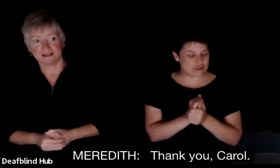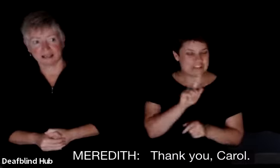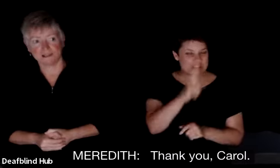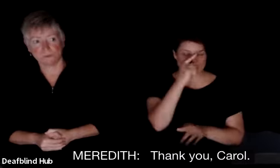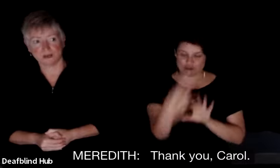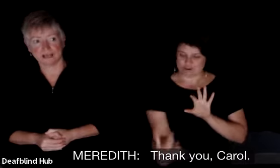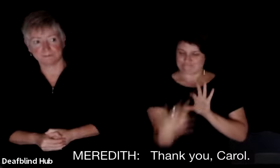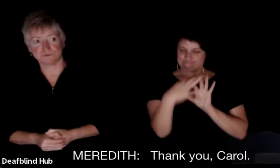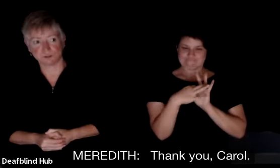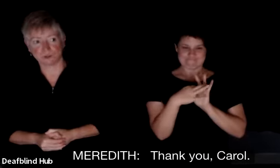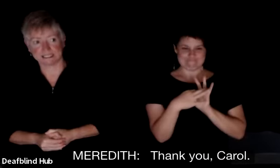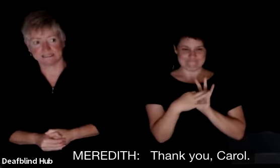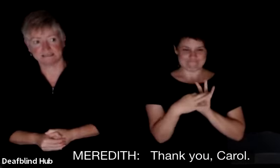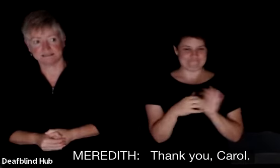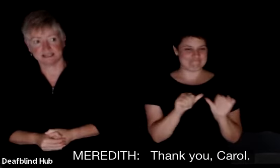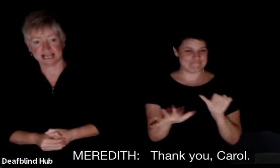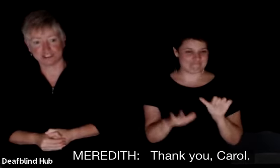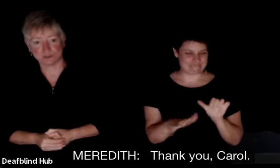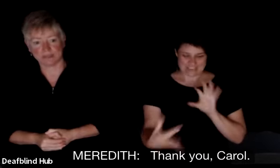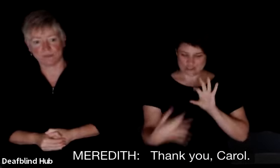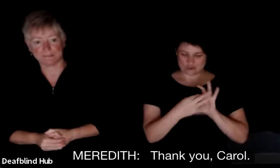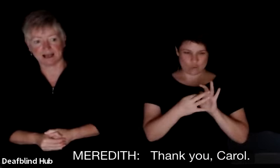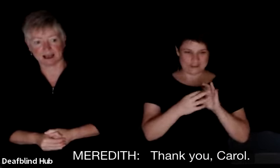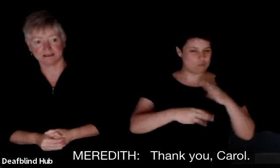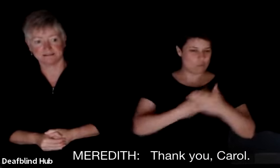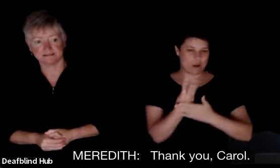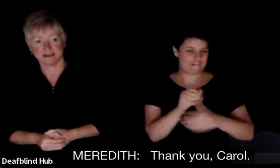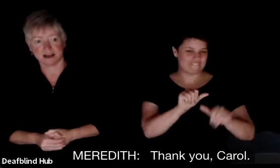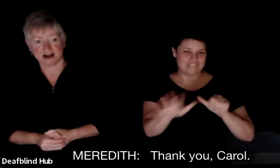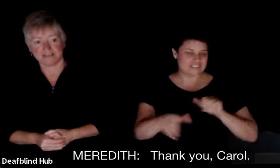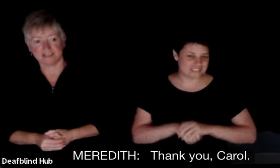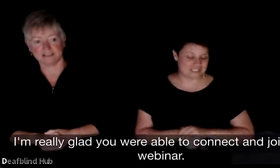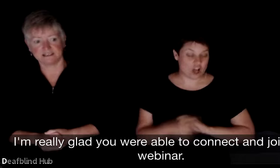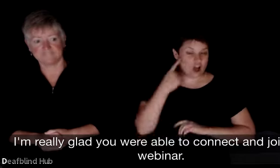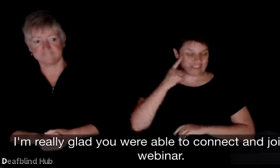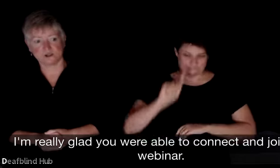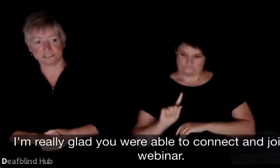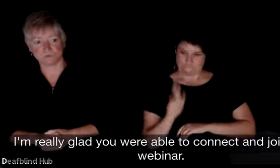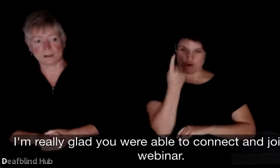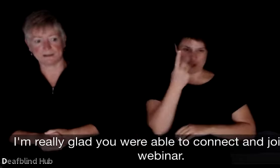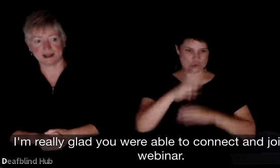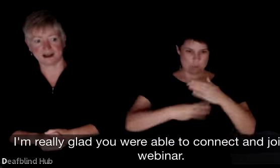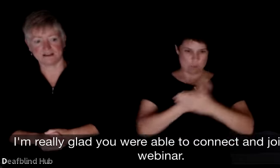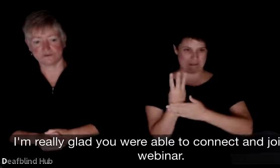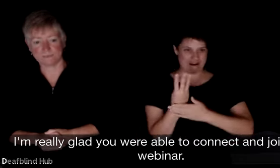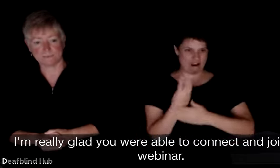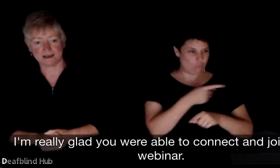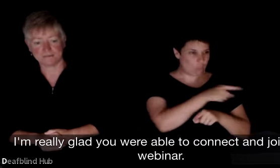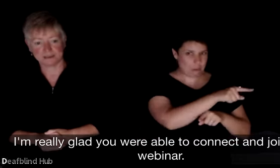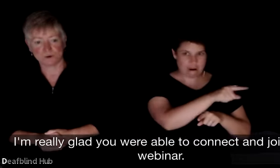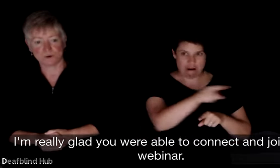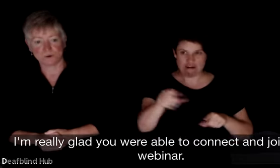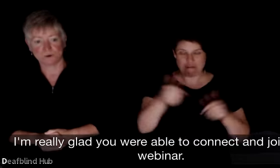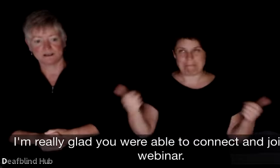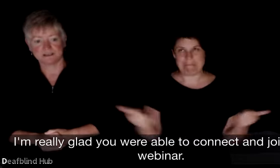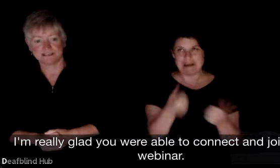to connect and join the webinar. I think it's the first webinar for so many people. It's